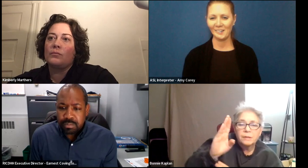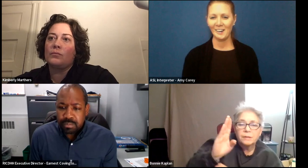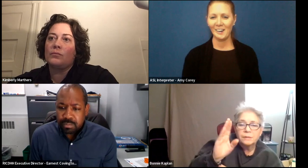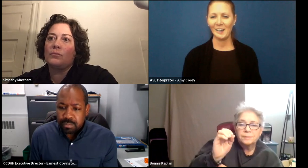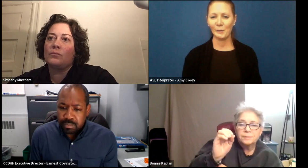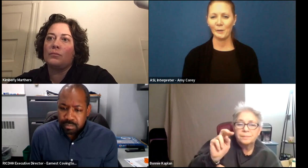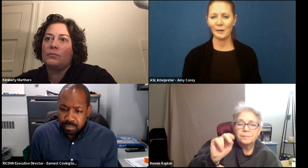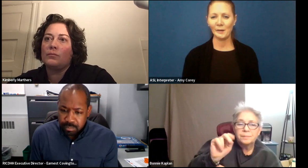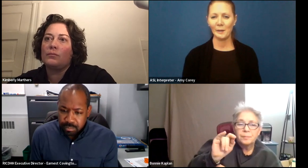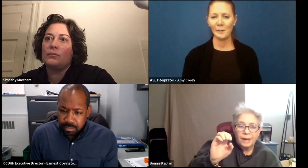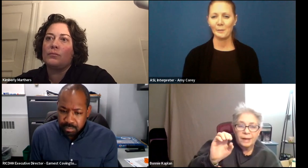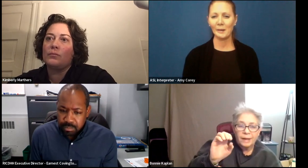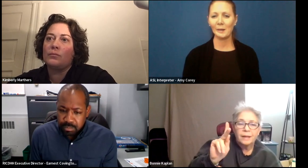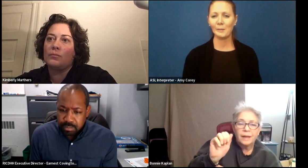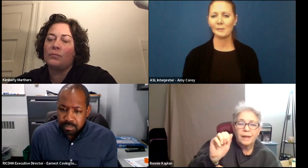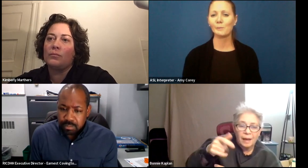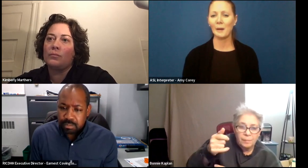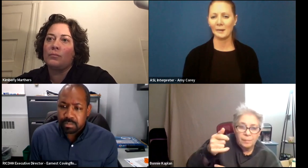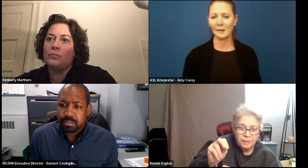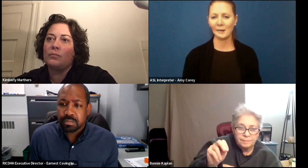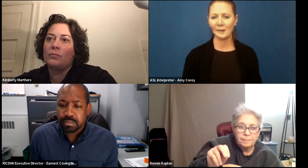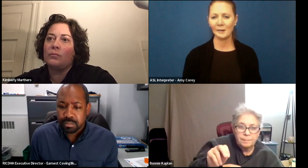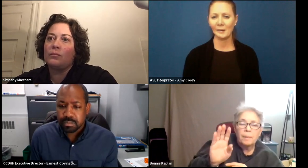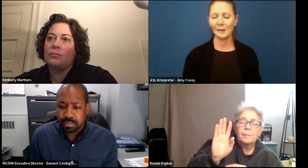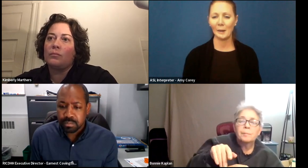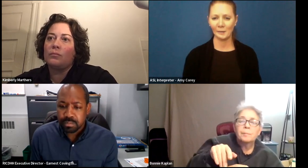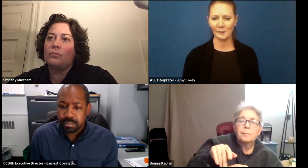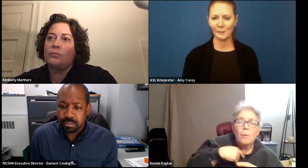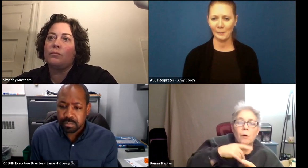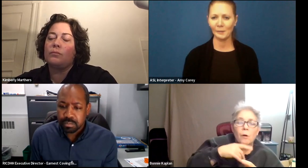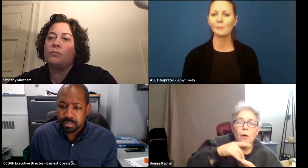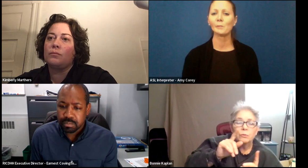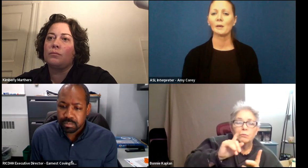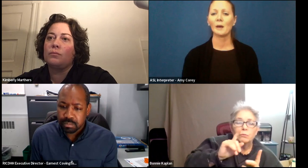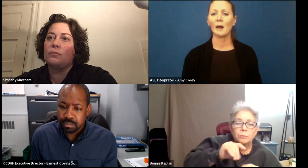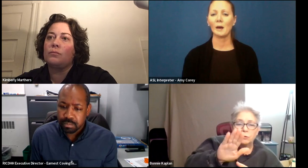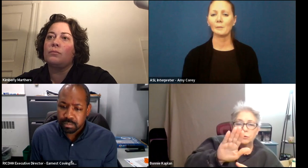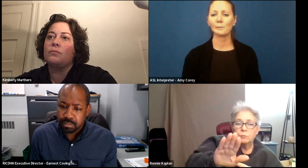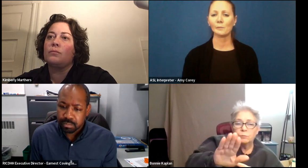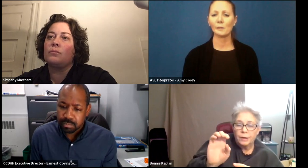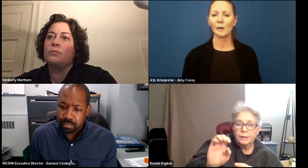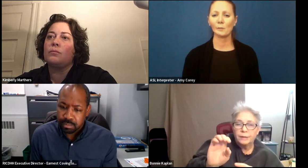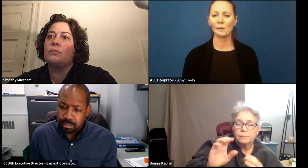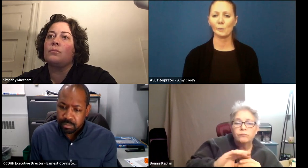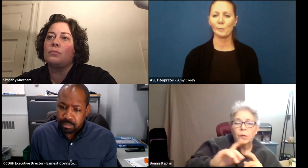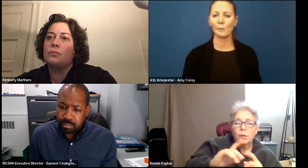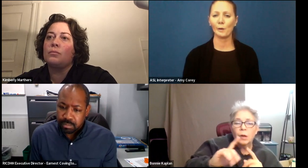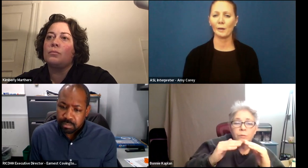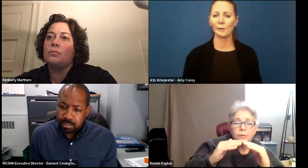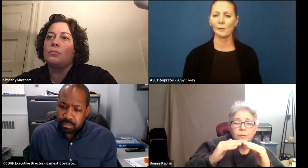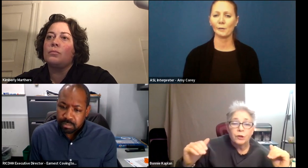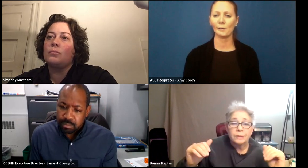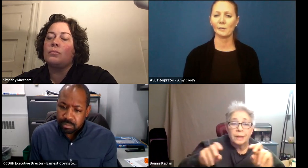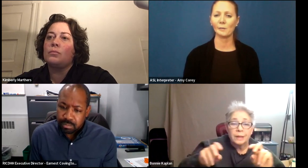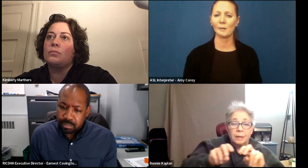Great. Hi, everyone. My name is Bonnie Kaplan. I just wanted to report